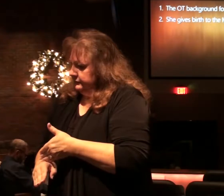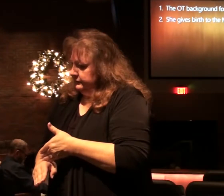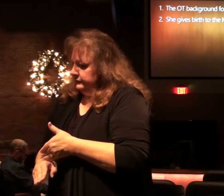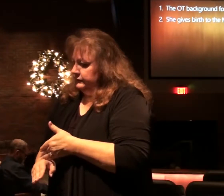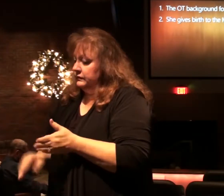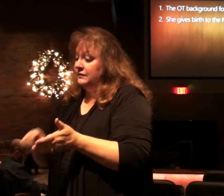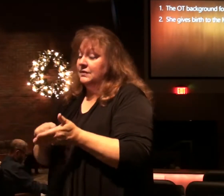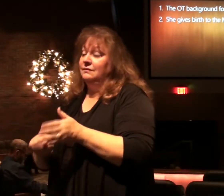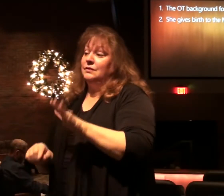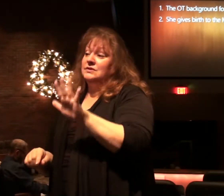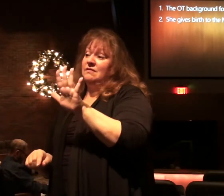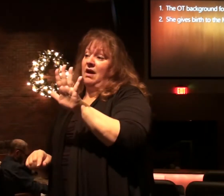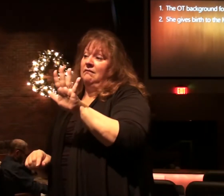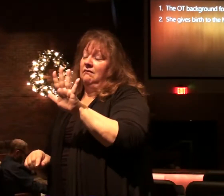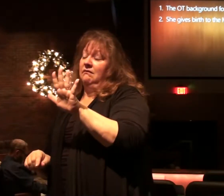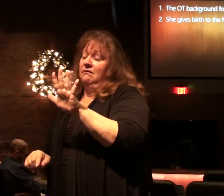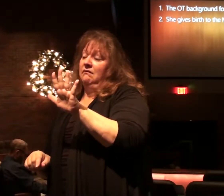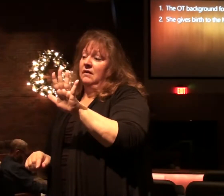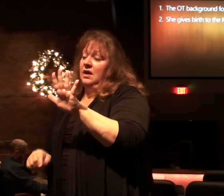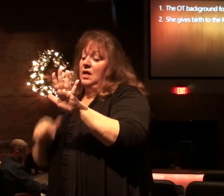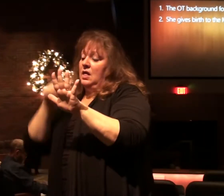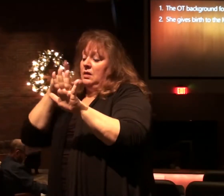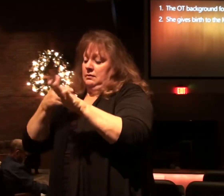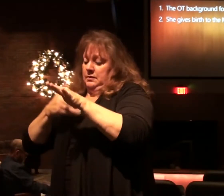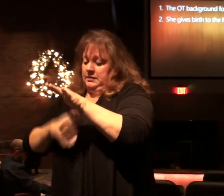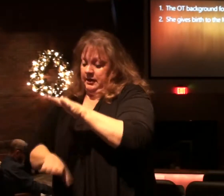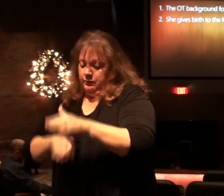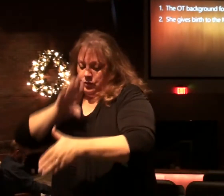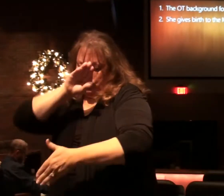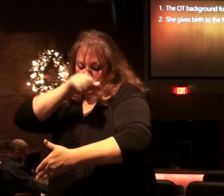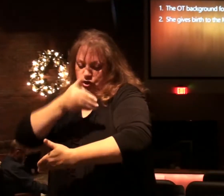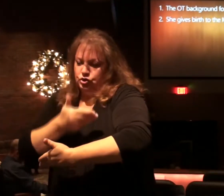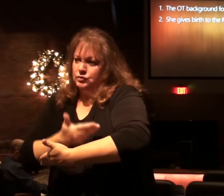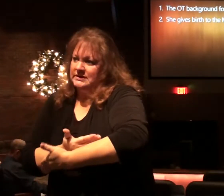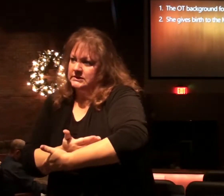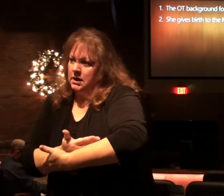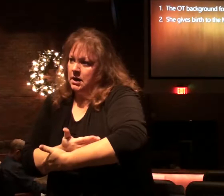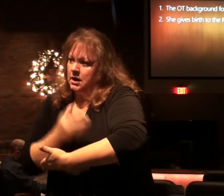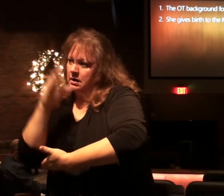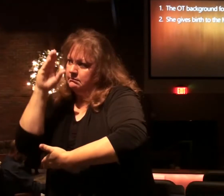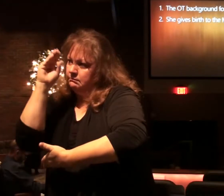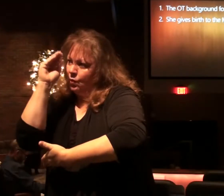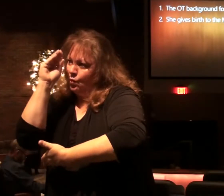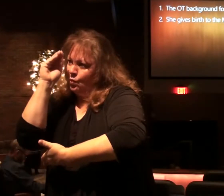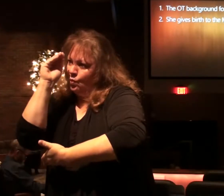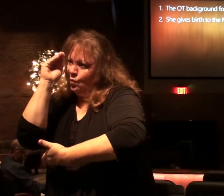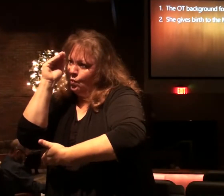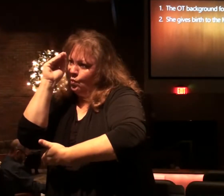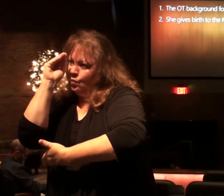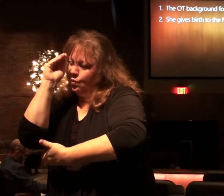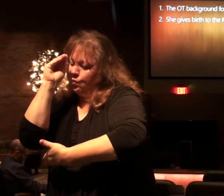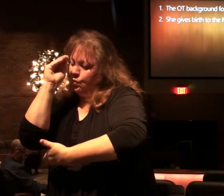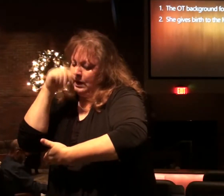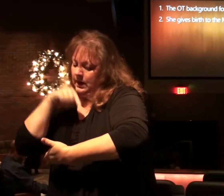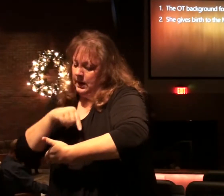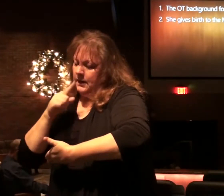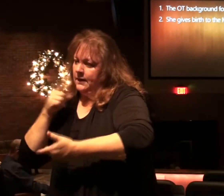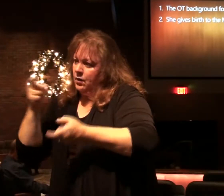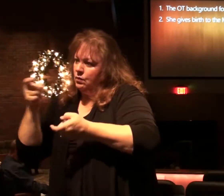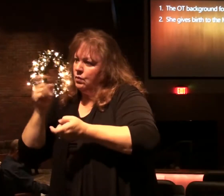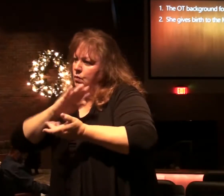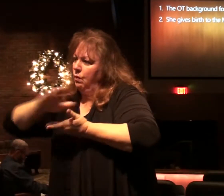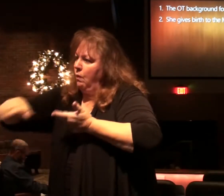Down to verse 5. She gave birth to a son, a male child, who is to rule all